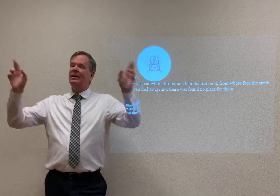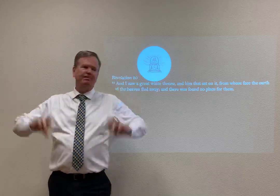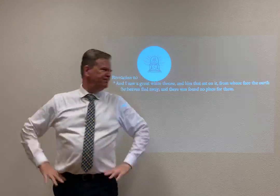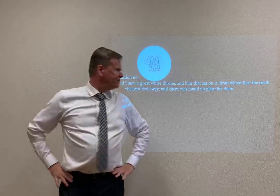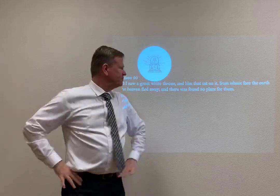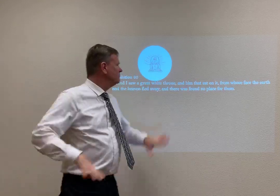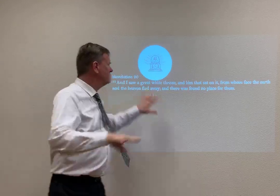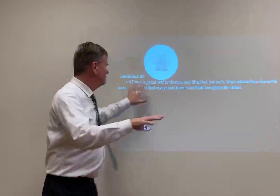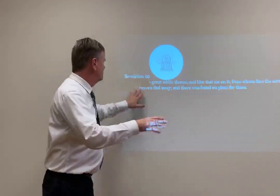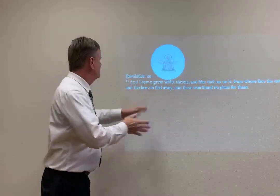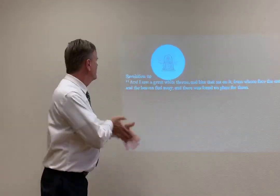Ready?